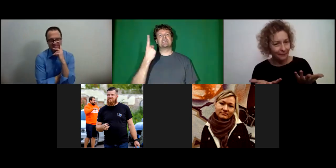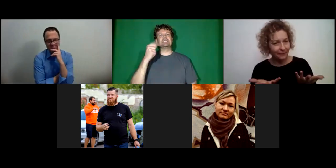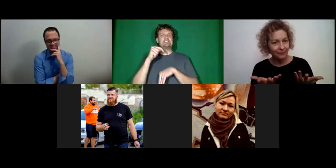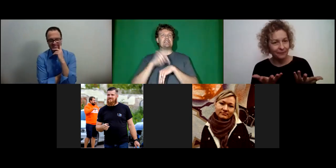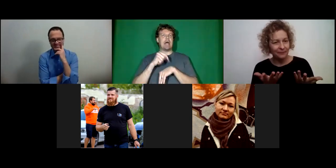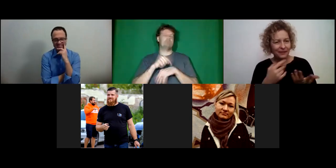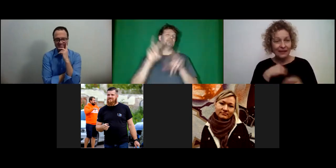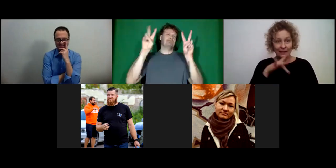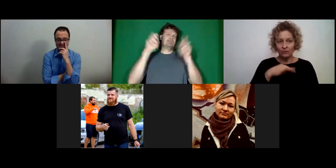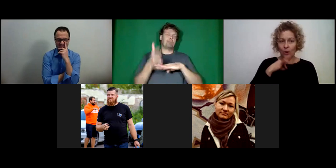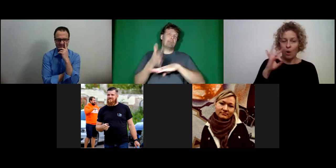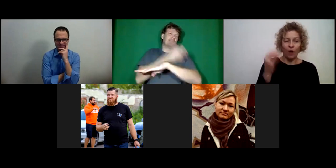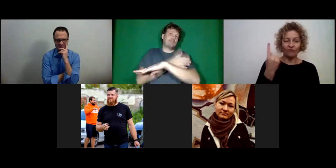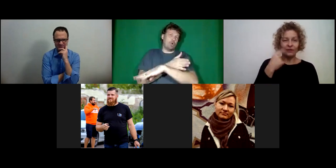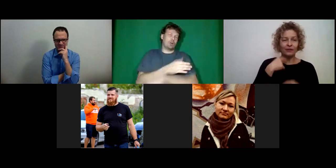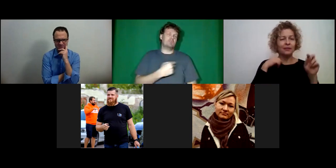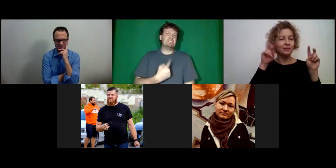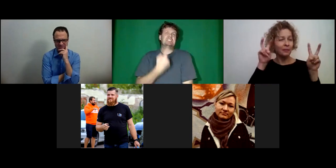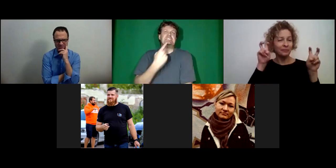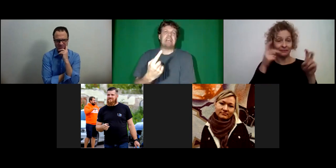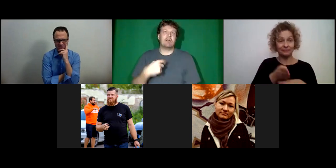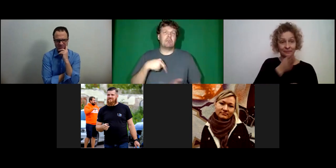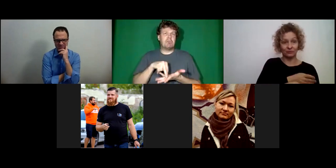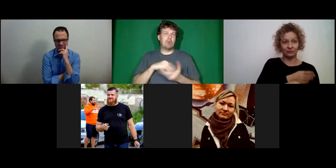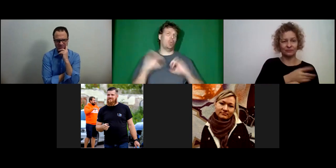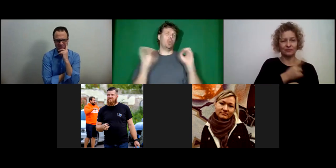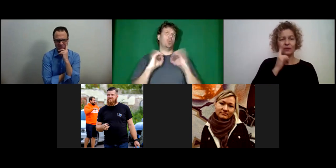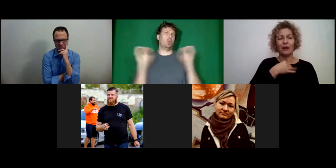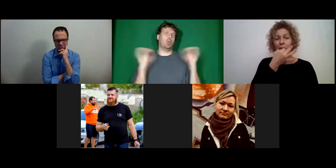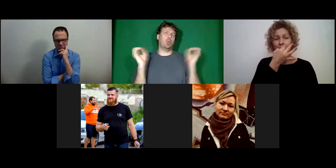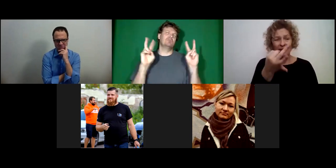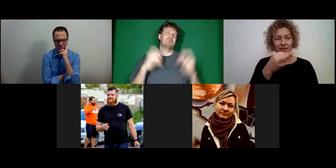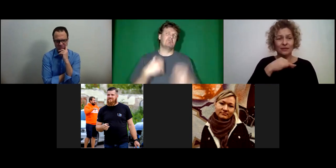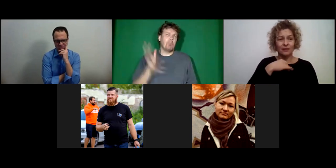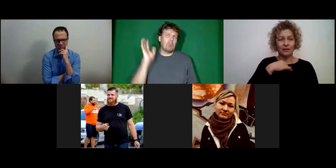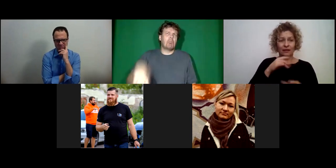with such a big TV audience watching you?